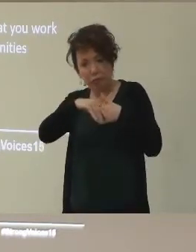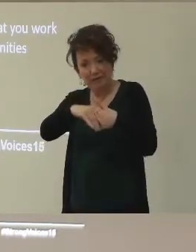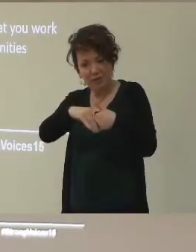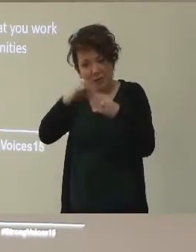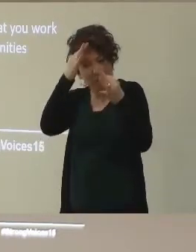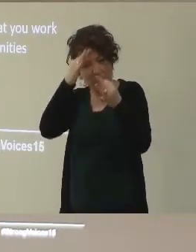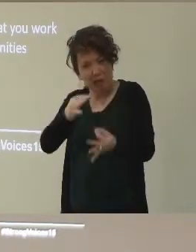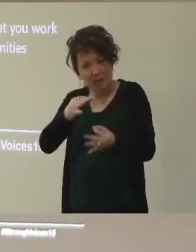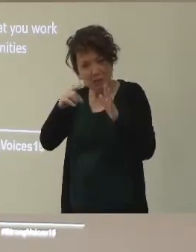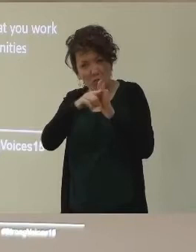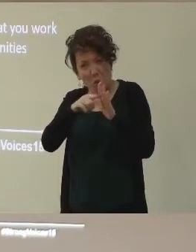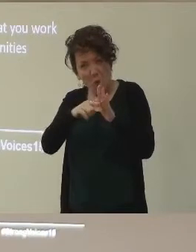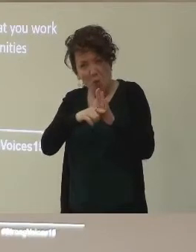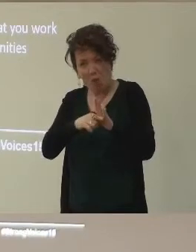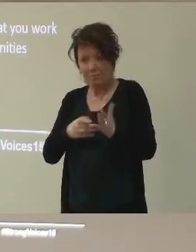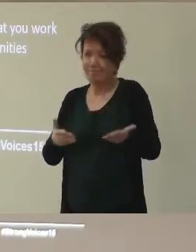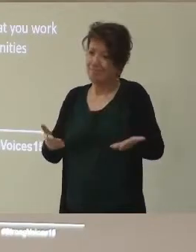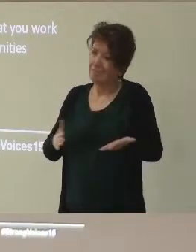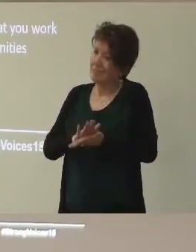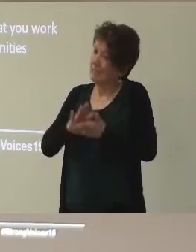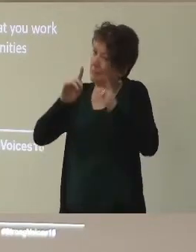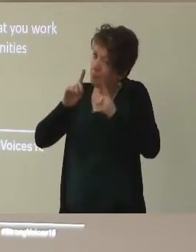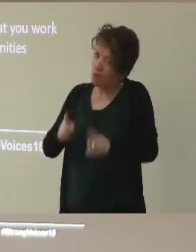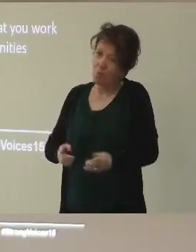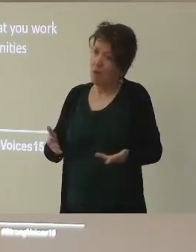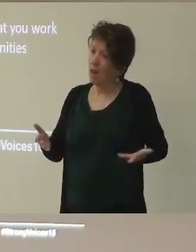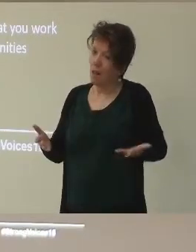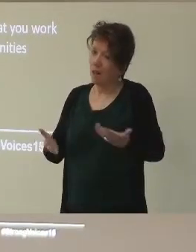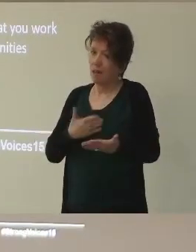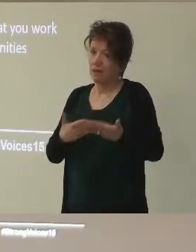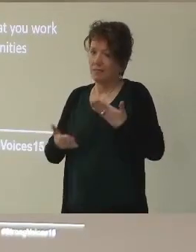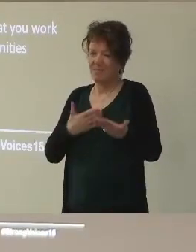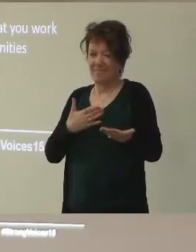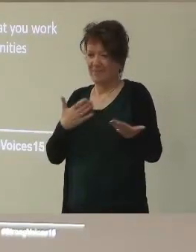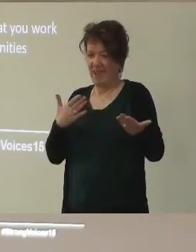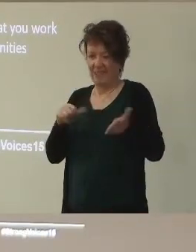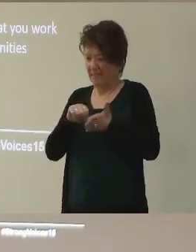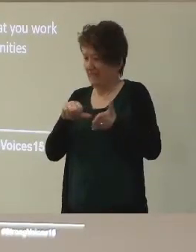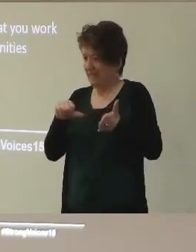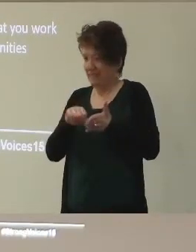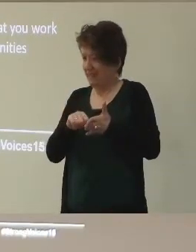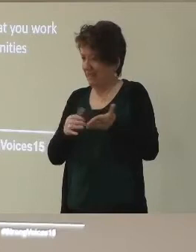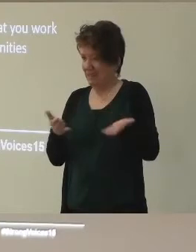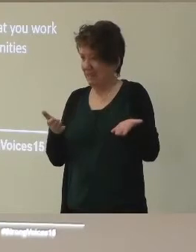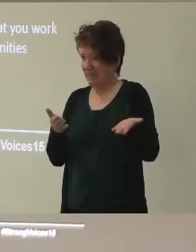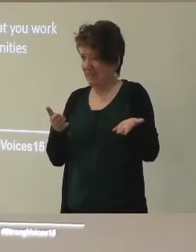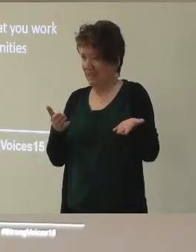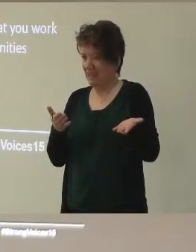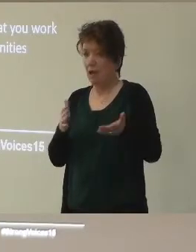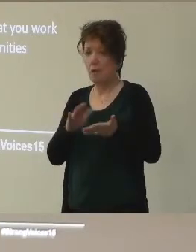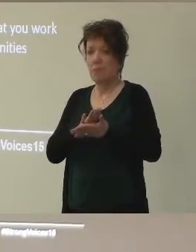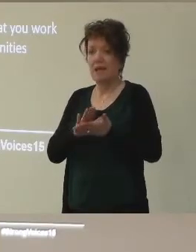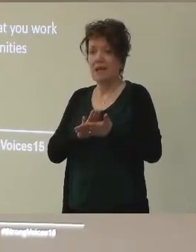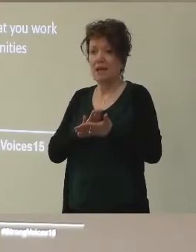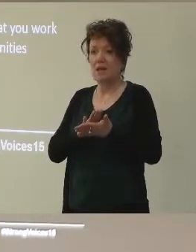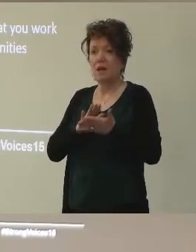for example, specifically, almost impossible to work with. It's a very narrow understanding, not from